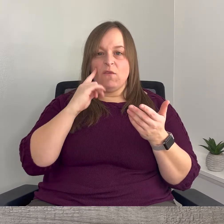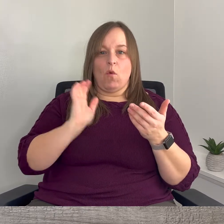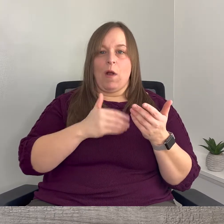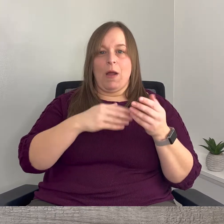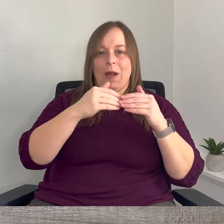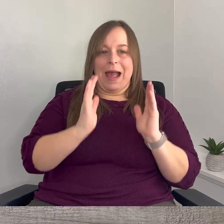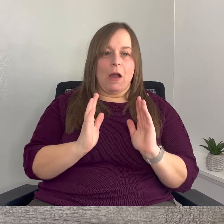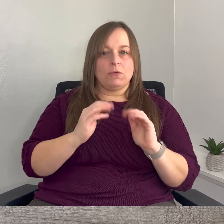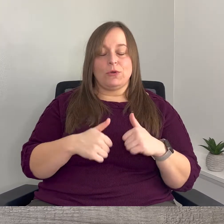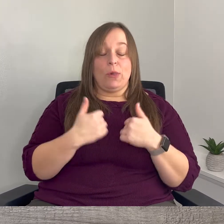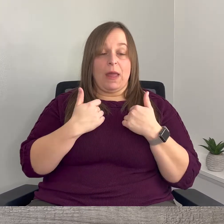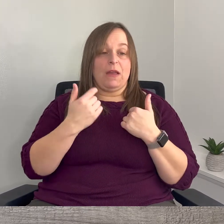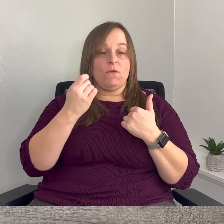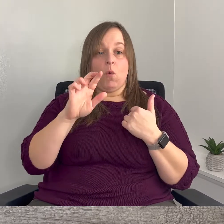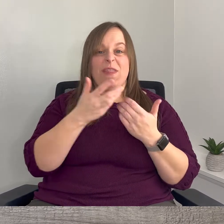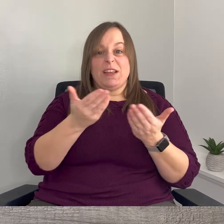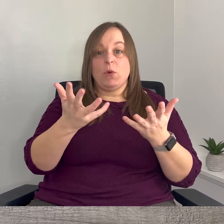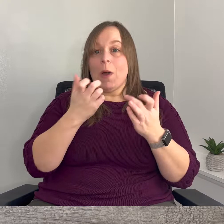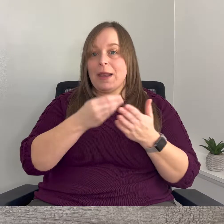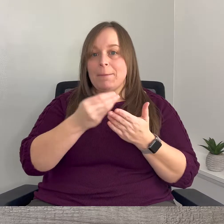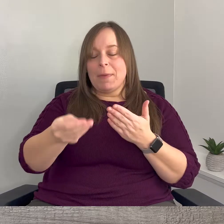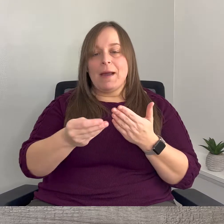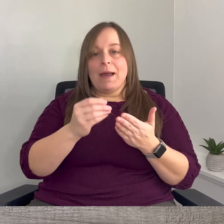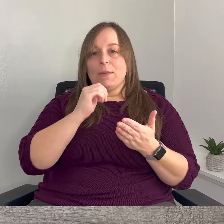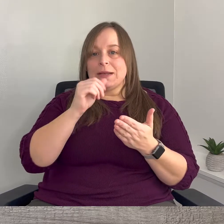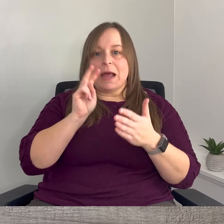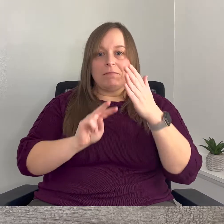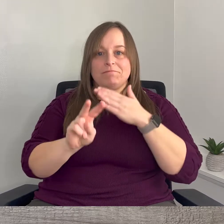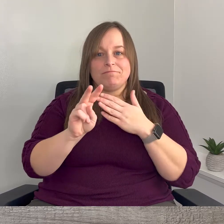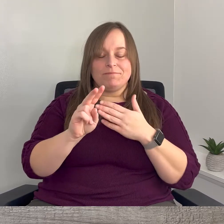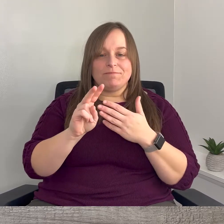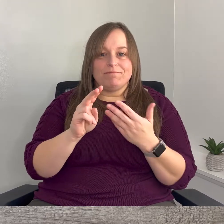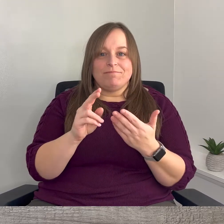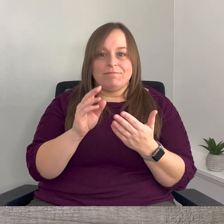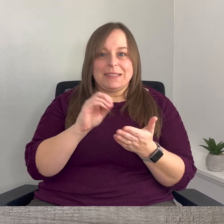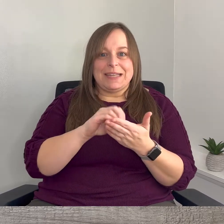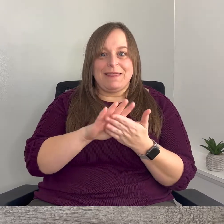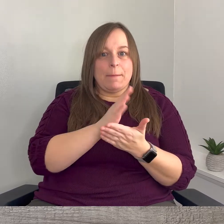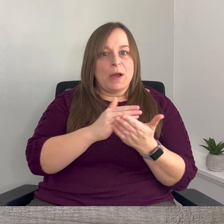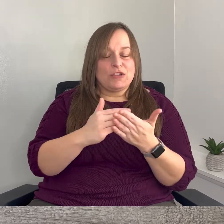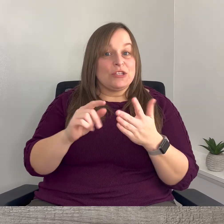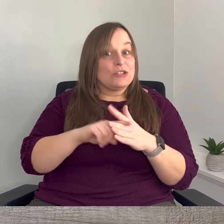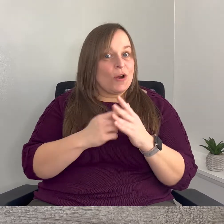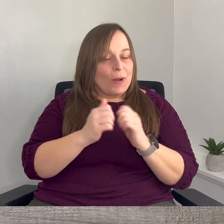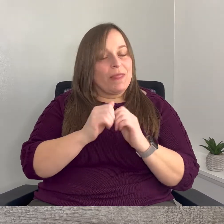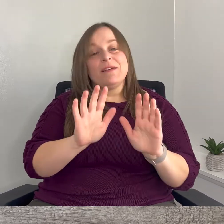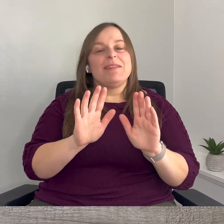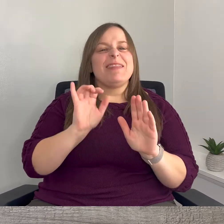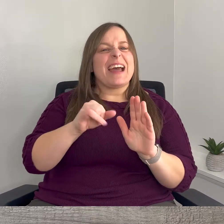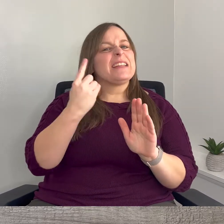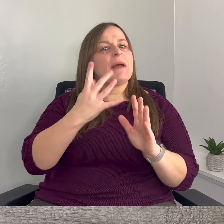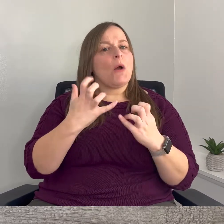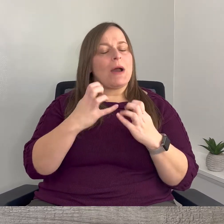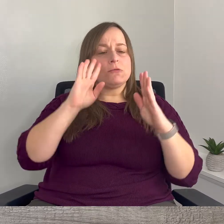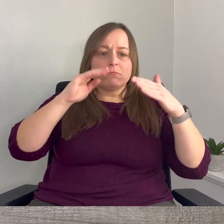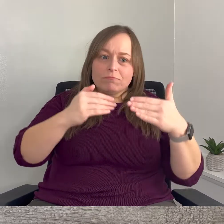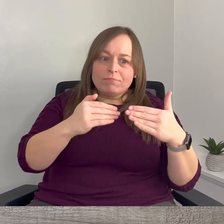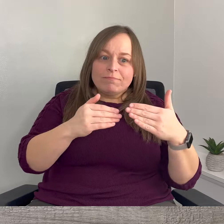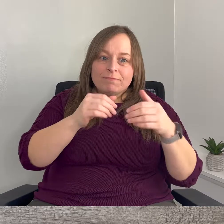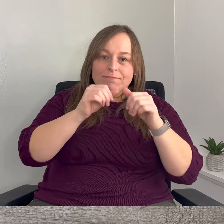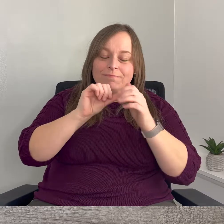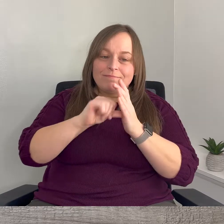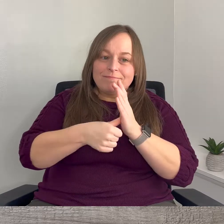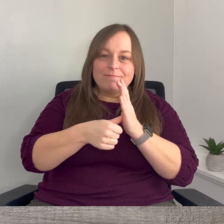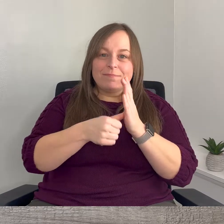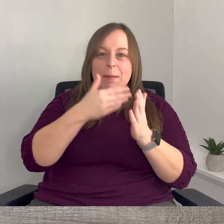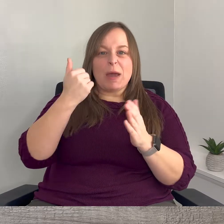things that we needed for our house or life, or things that we wanted to buy that we didn't necessarily put in the budget to start with. And so that's